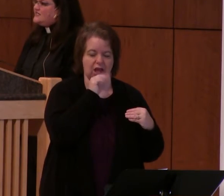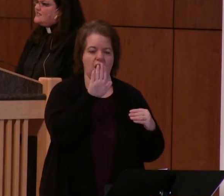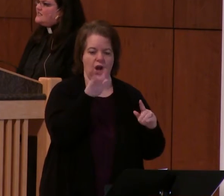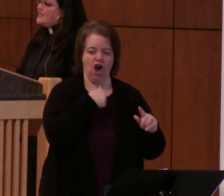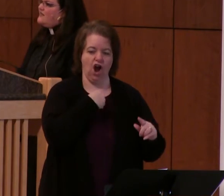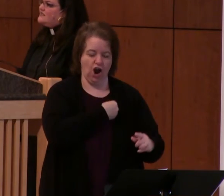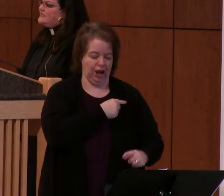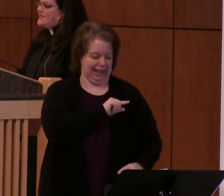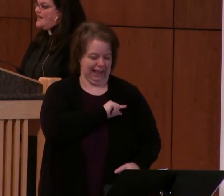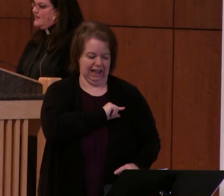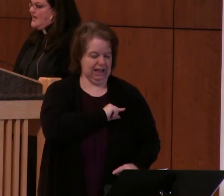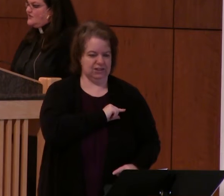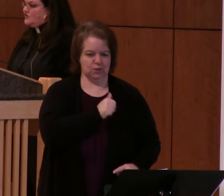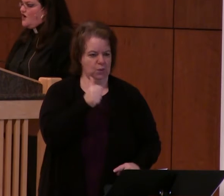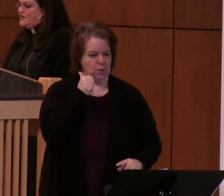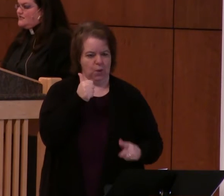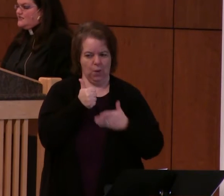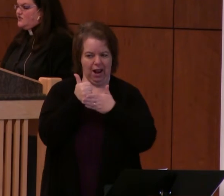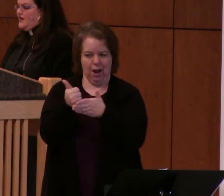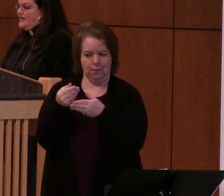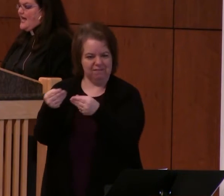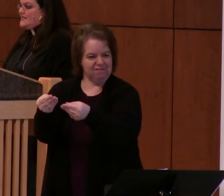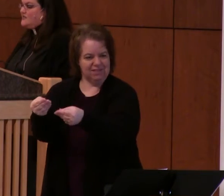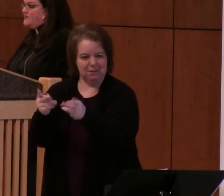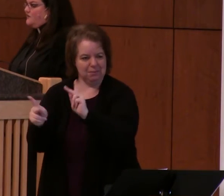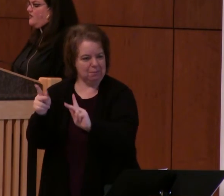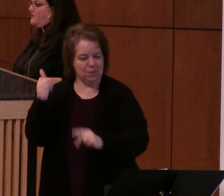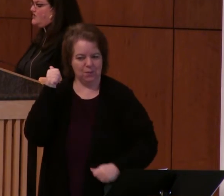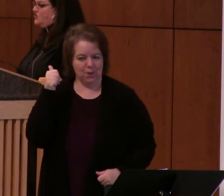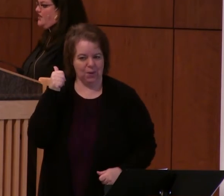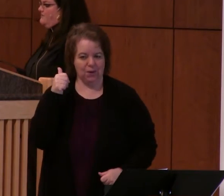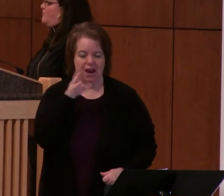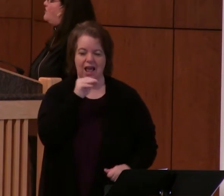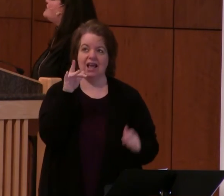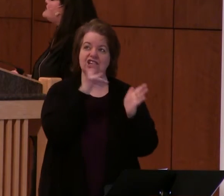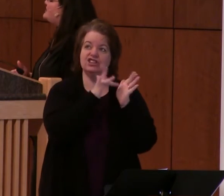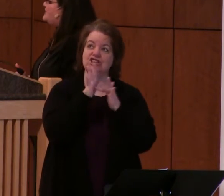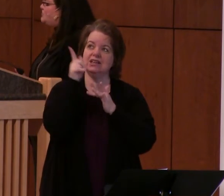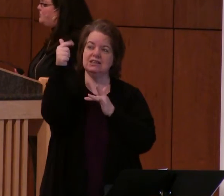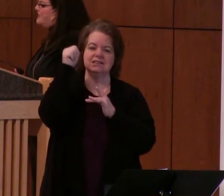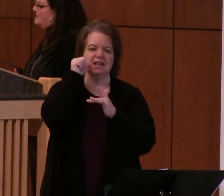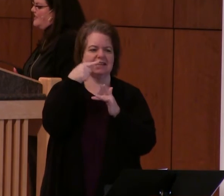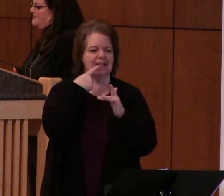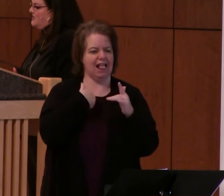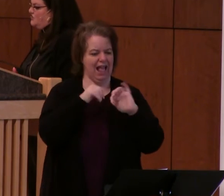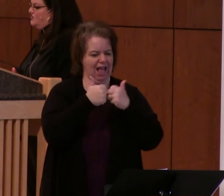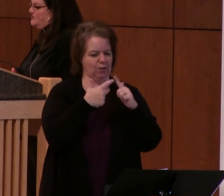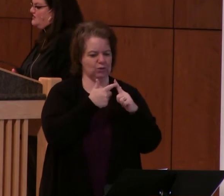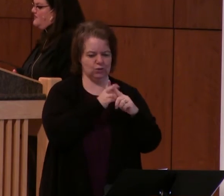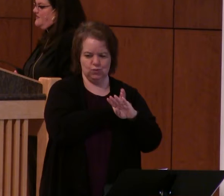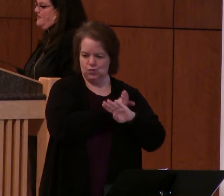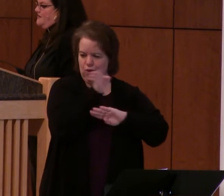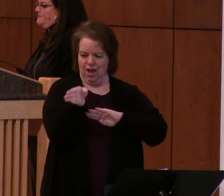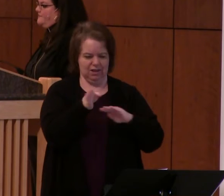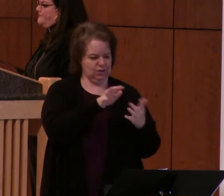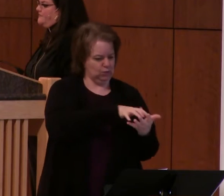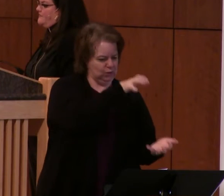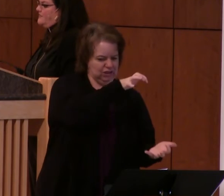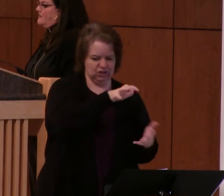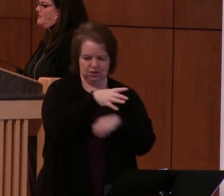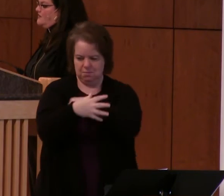And Jesus doesn't tell us exactly how to cross this great chasm between rich and poor, but he surely thought that it shouldn't be